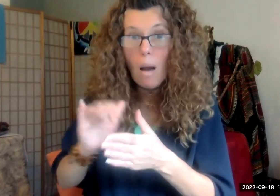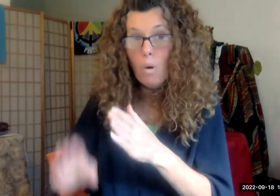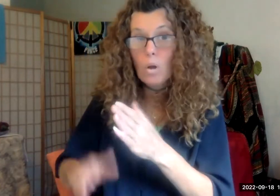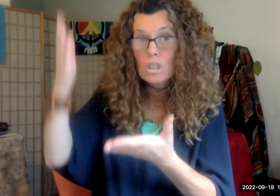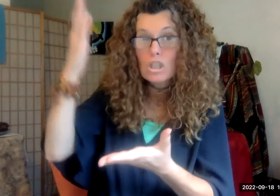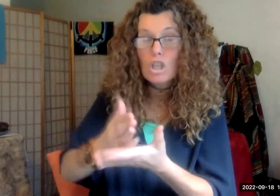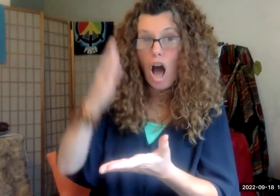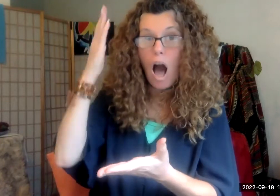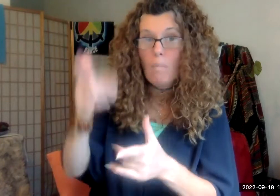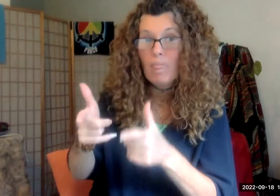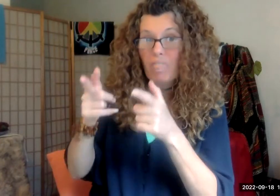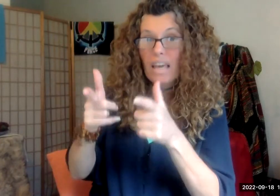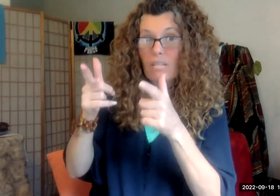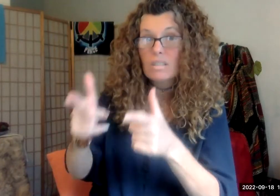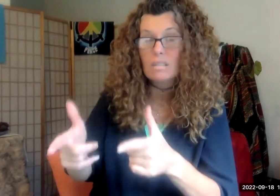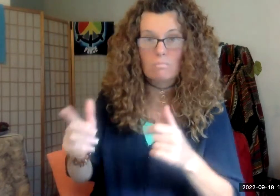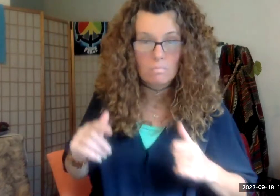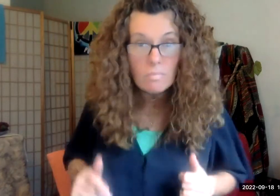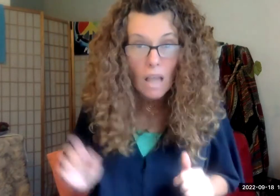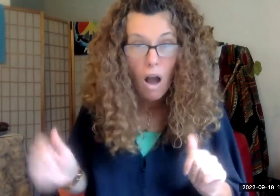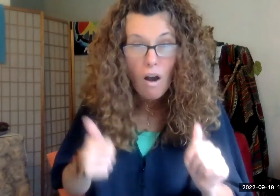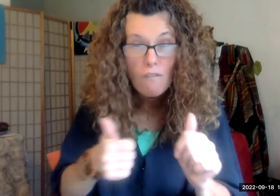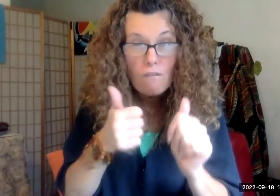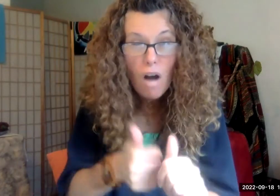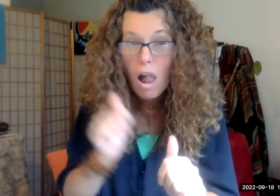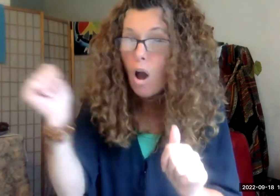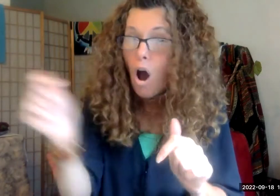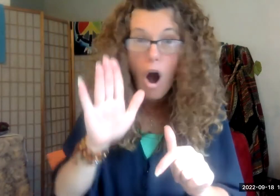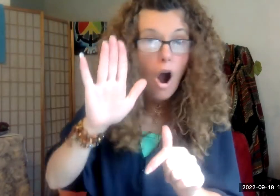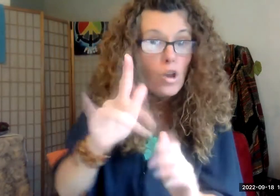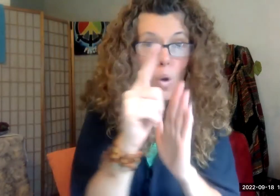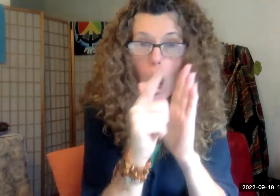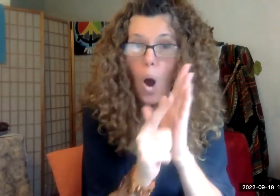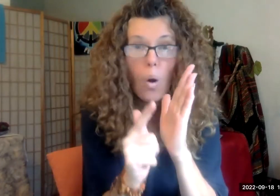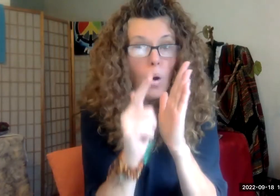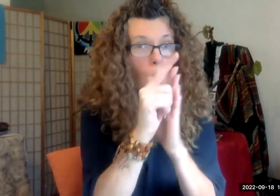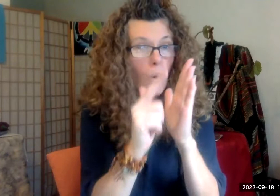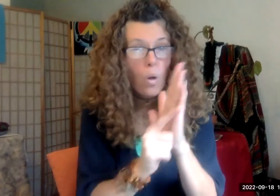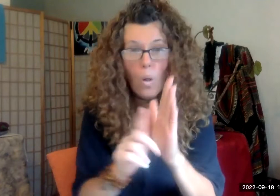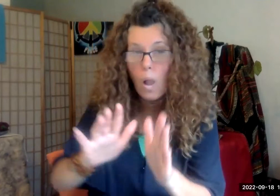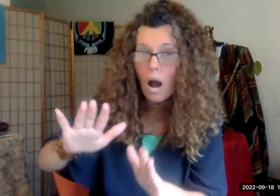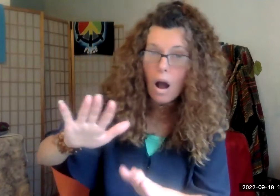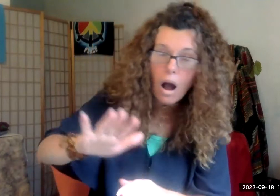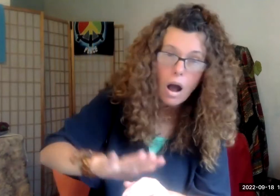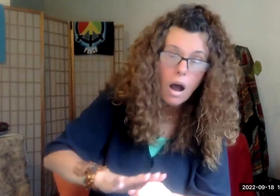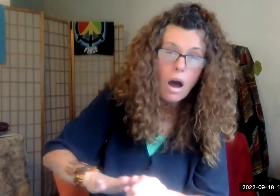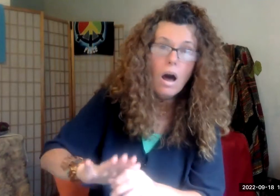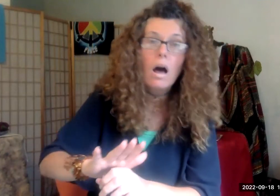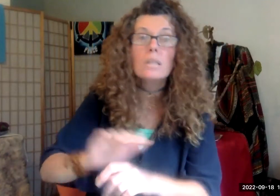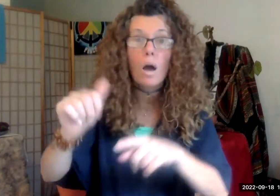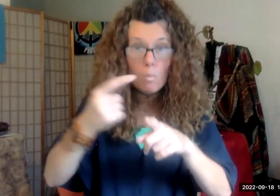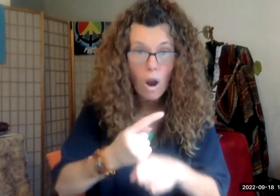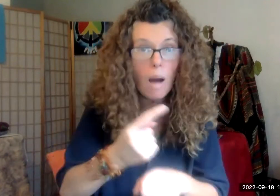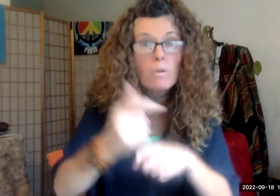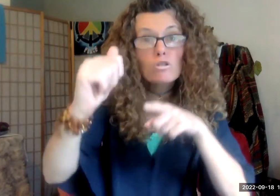thieves cold. Of course, follow all your local laws, get all the proper training, If you've got children around,